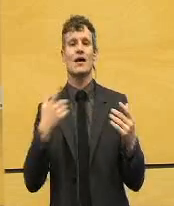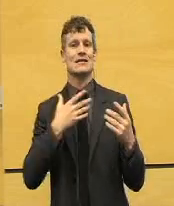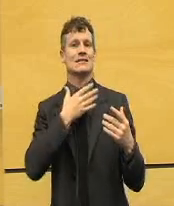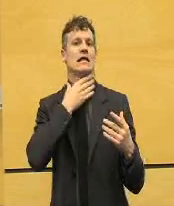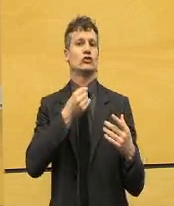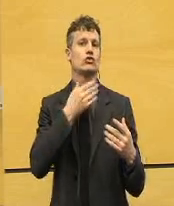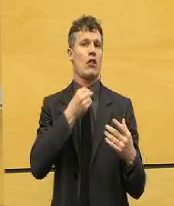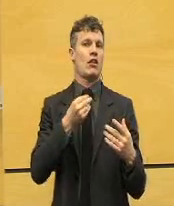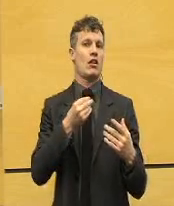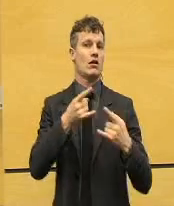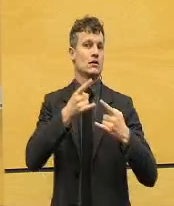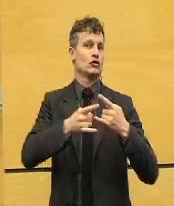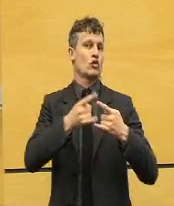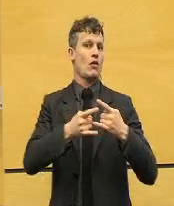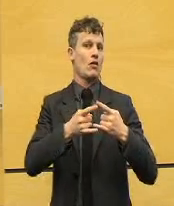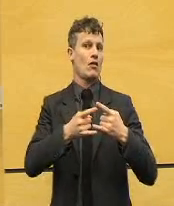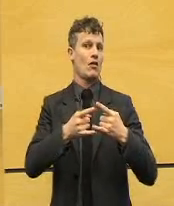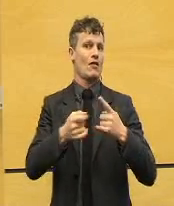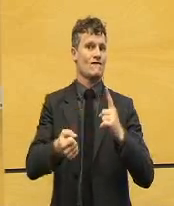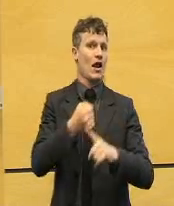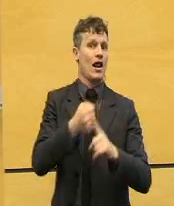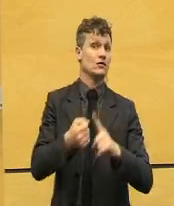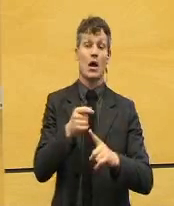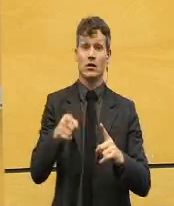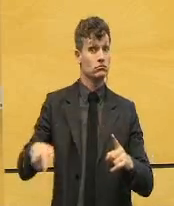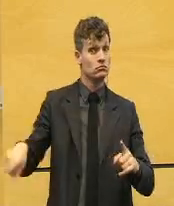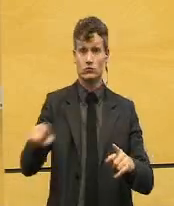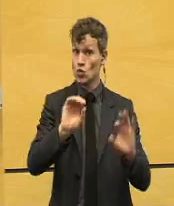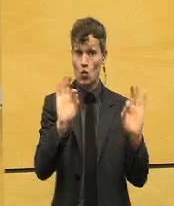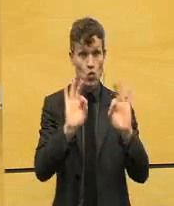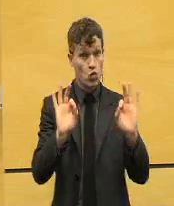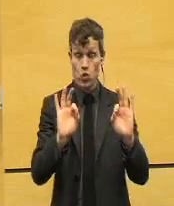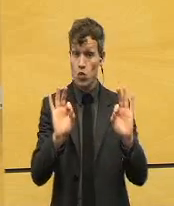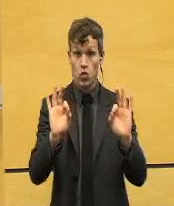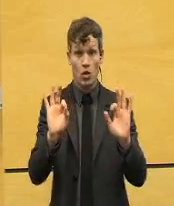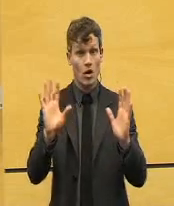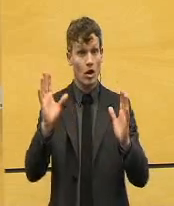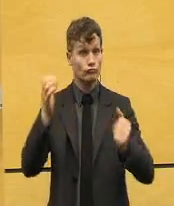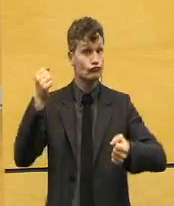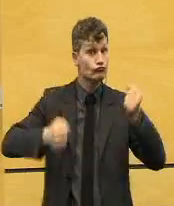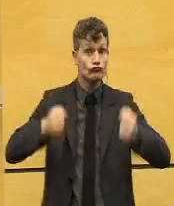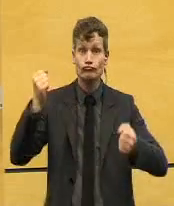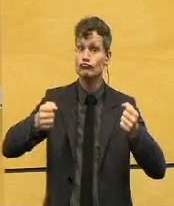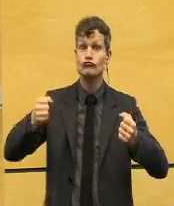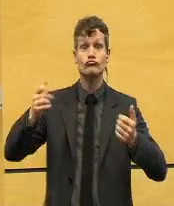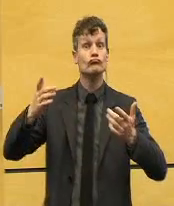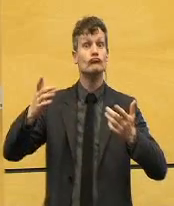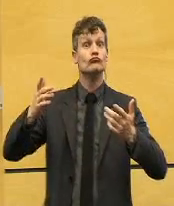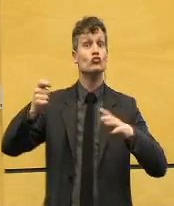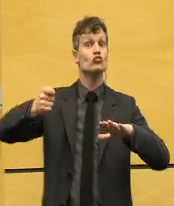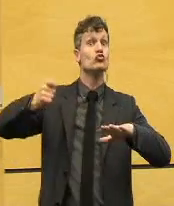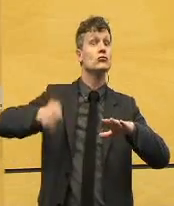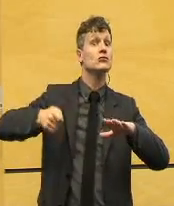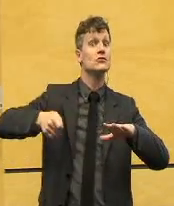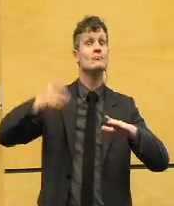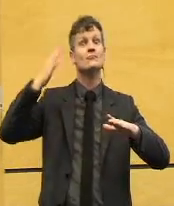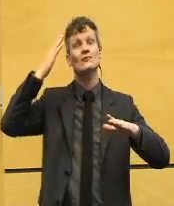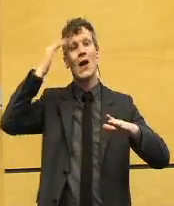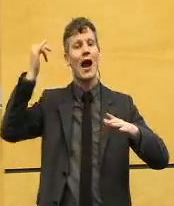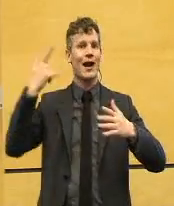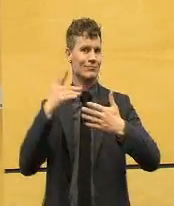not had access to justice because of all the